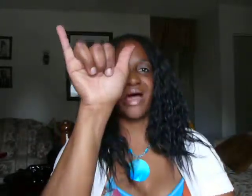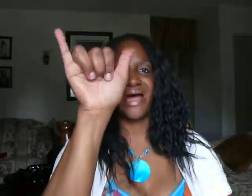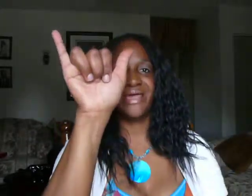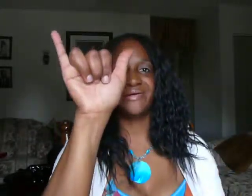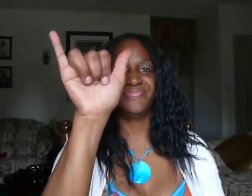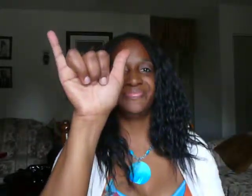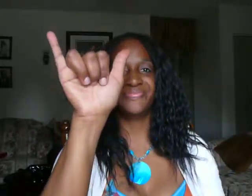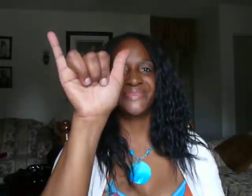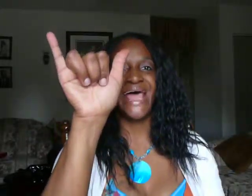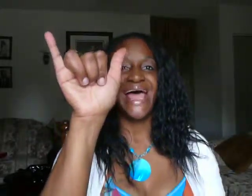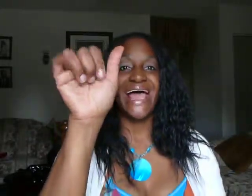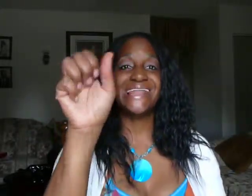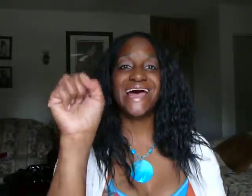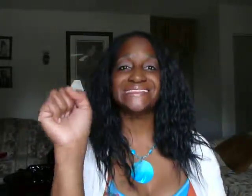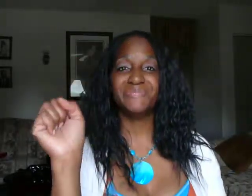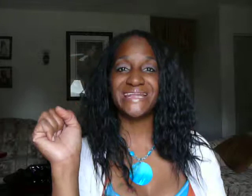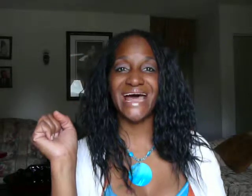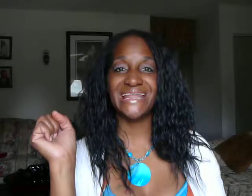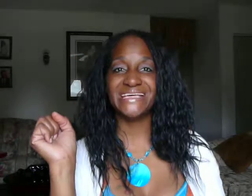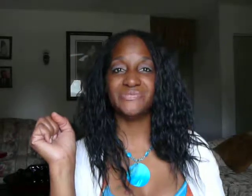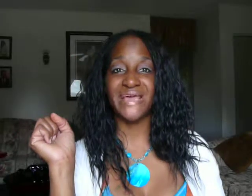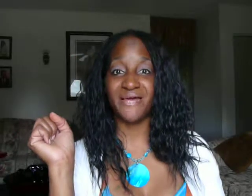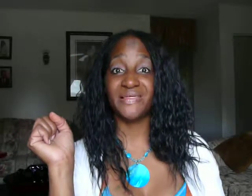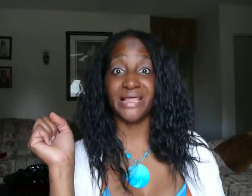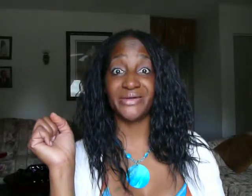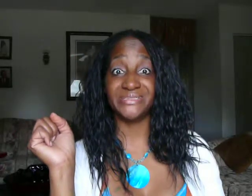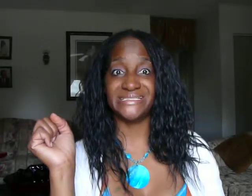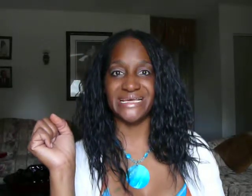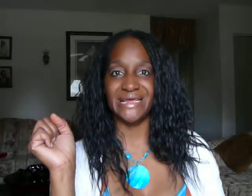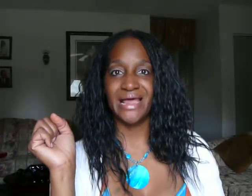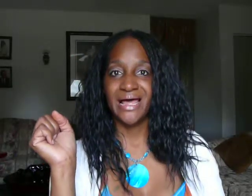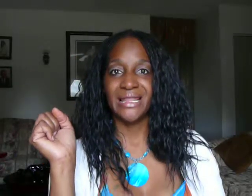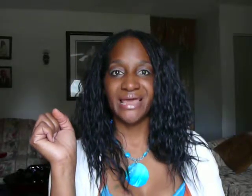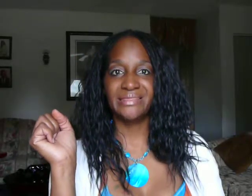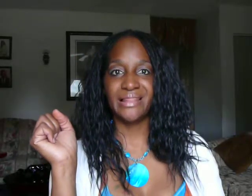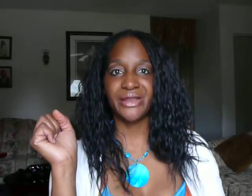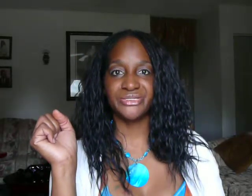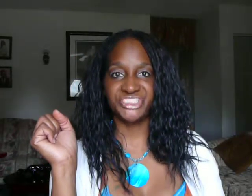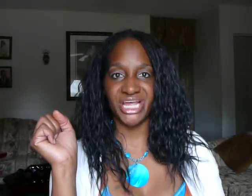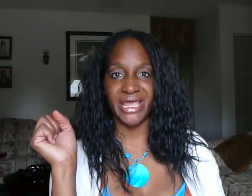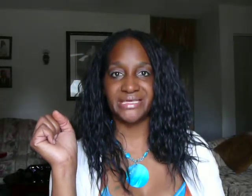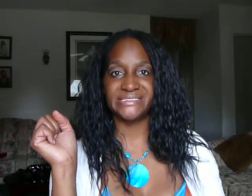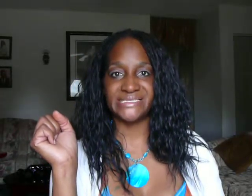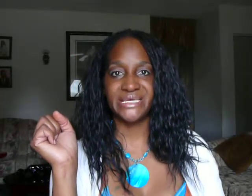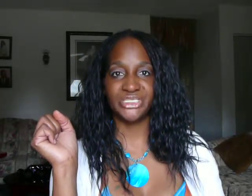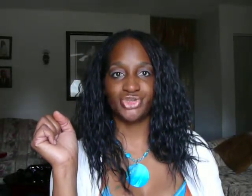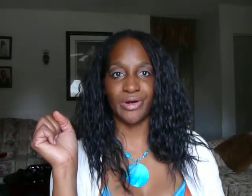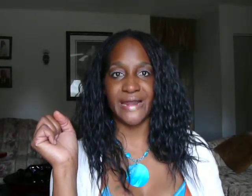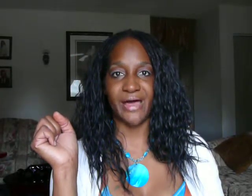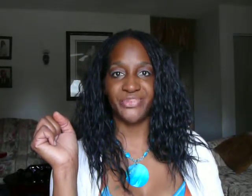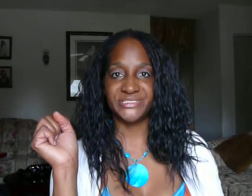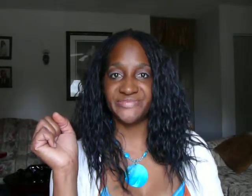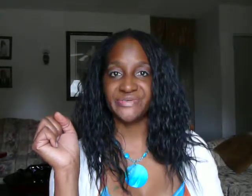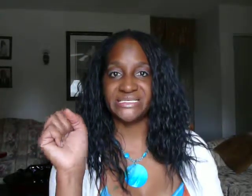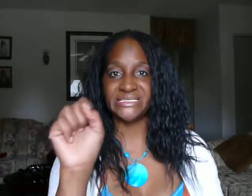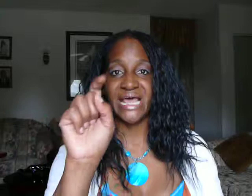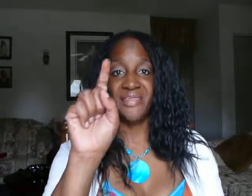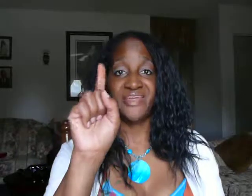Y. And last but not least, we have the letter Z. Like the letter J, Z is drawn out. The difference is that